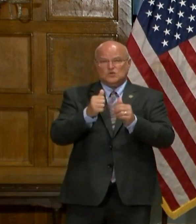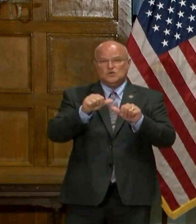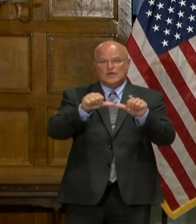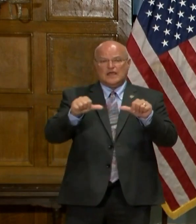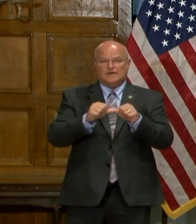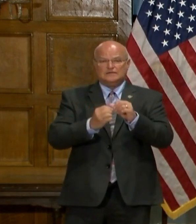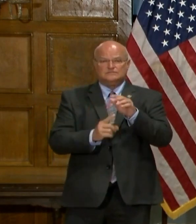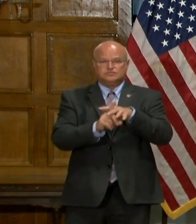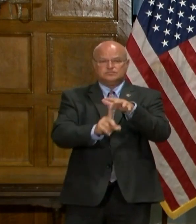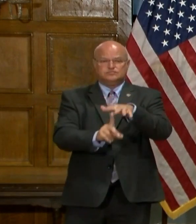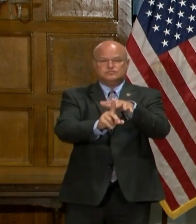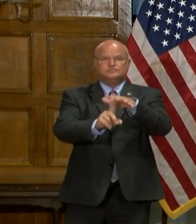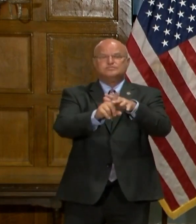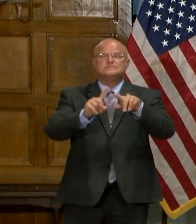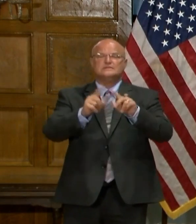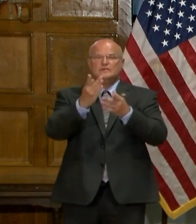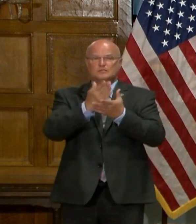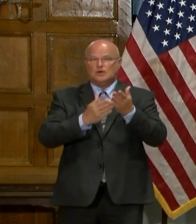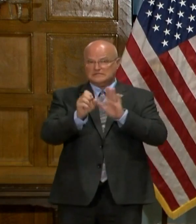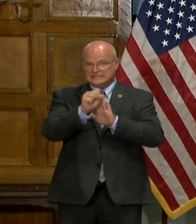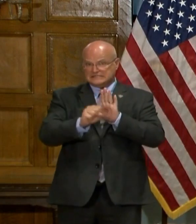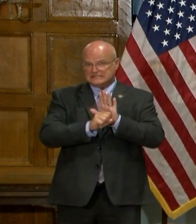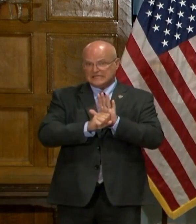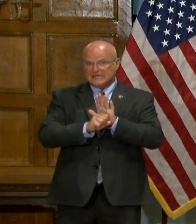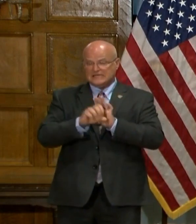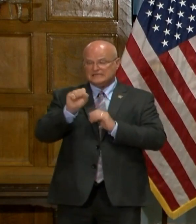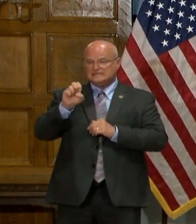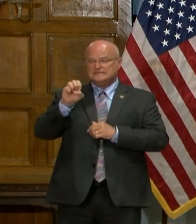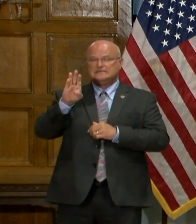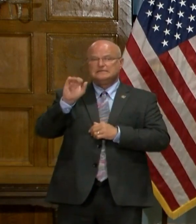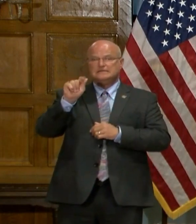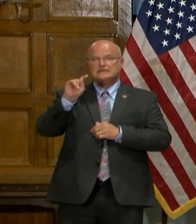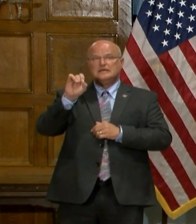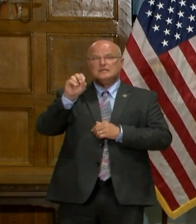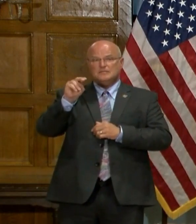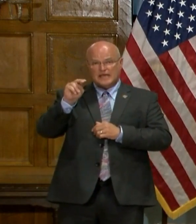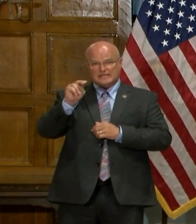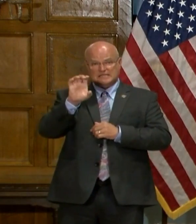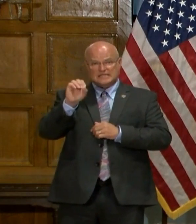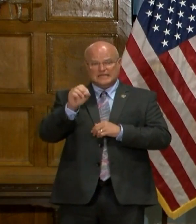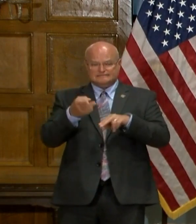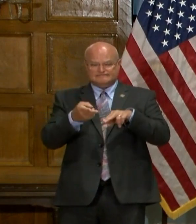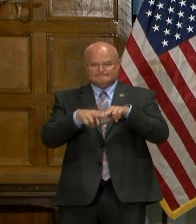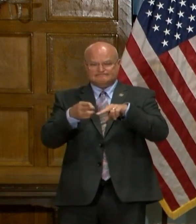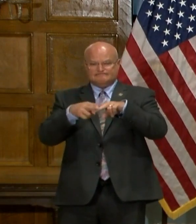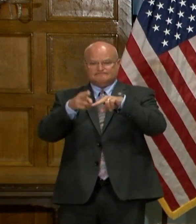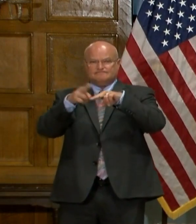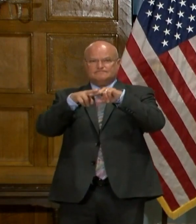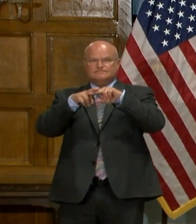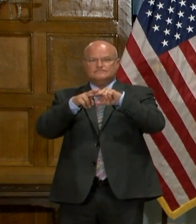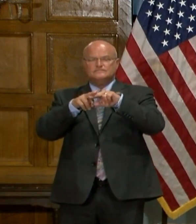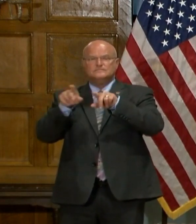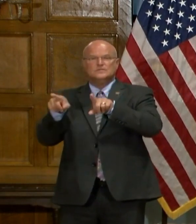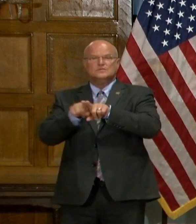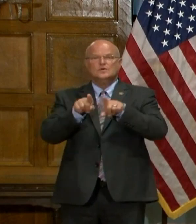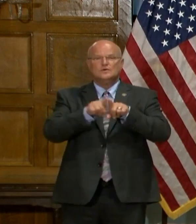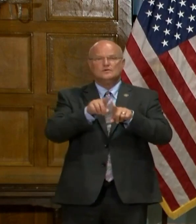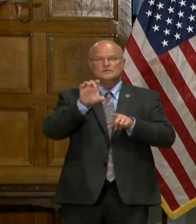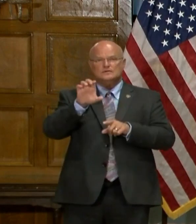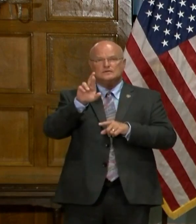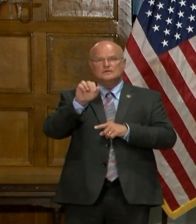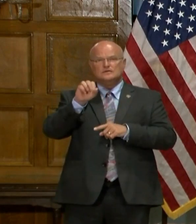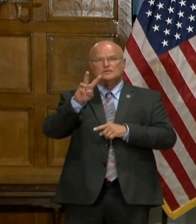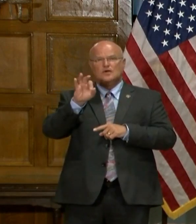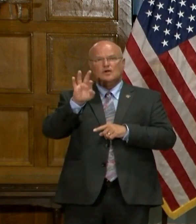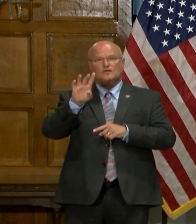of challenge in various parts of the state. Sebastian County has been having increase, as well as Crawford County,